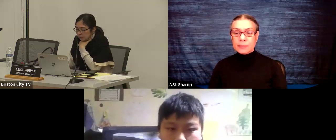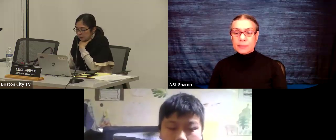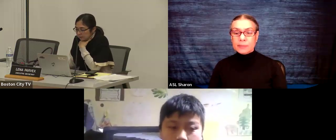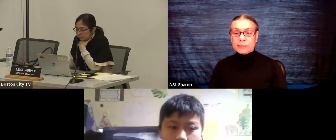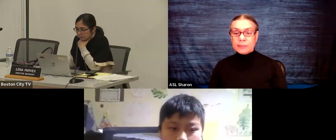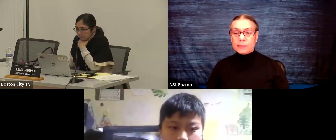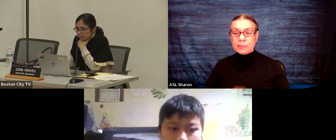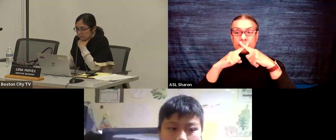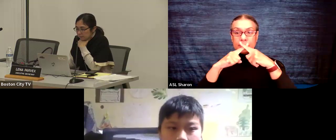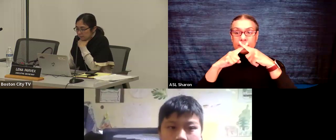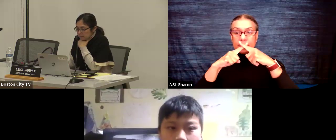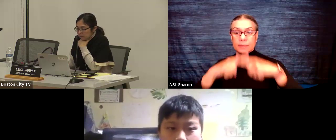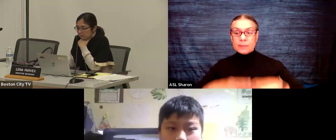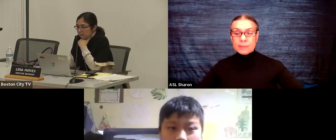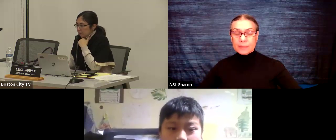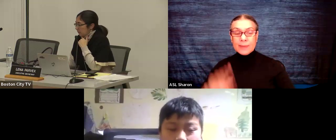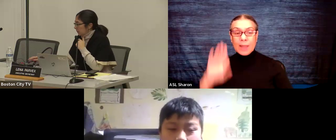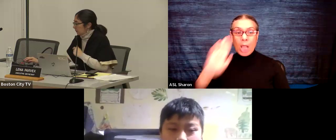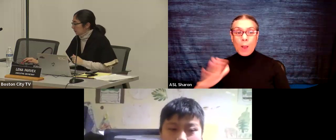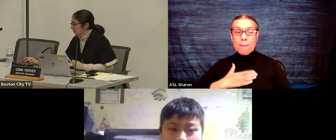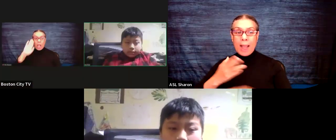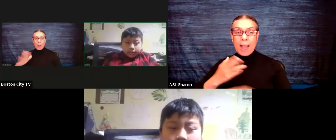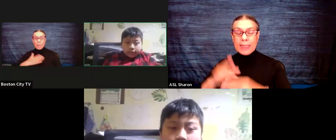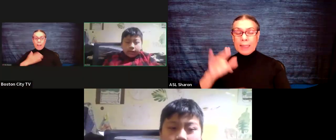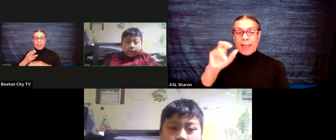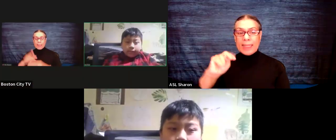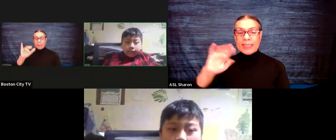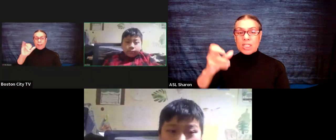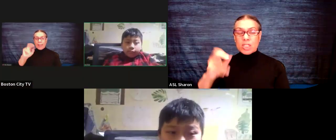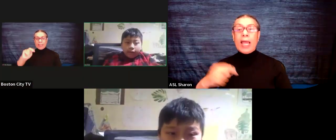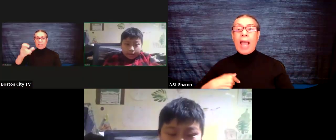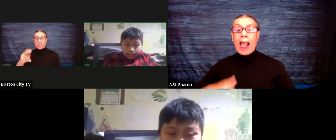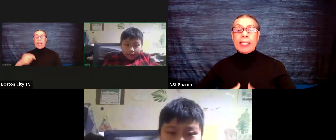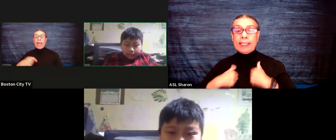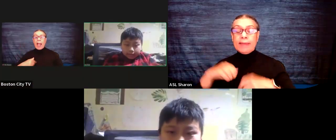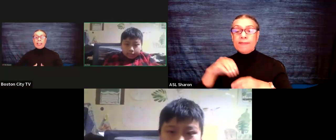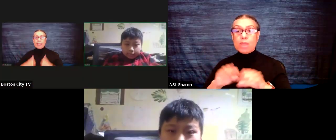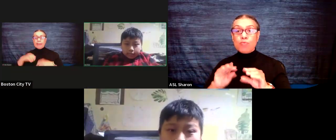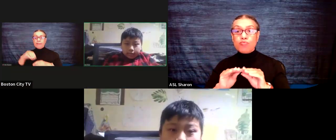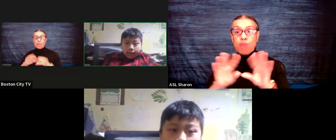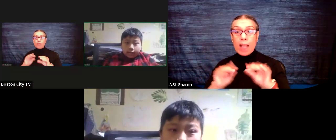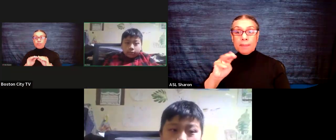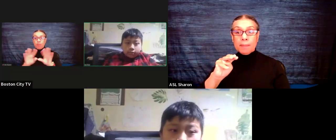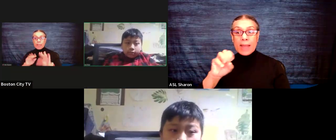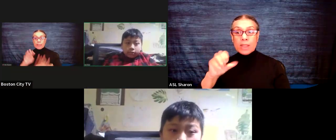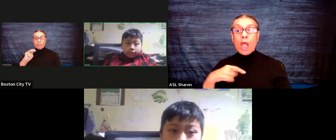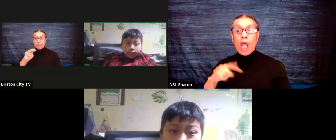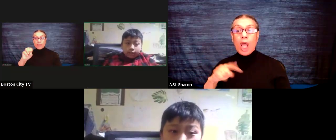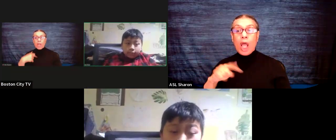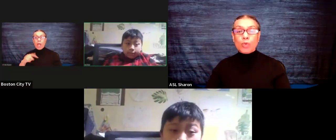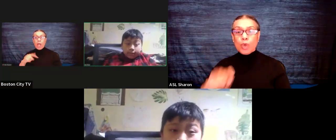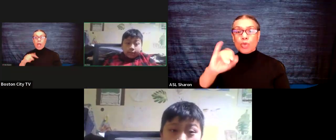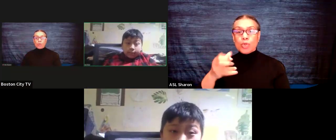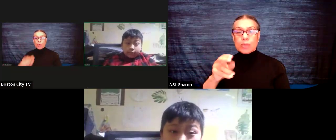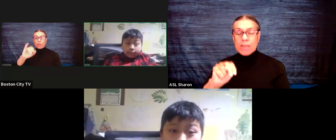And unmute yourself. Hello, my name is Ian Chan. I live in Brighton, Massachusetts, and I go to the Josiah